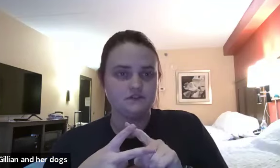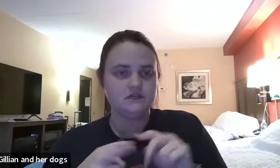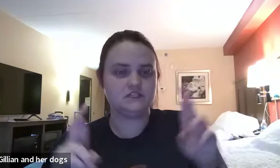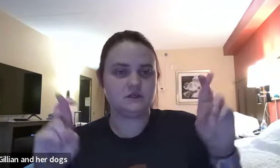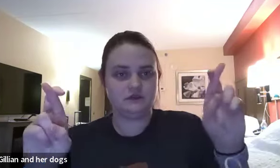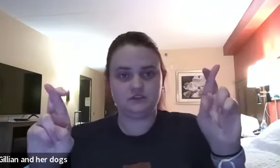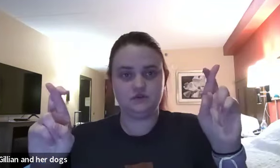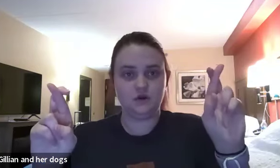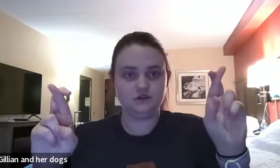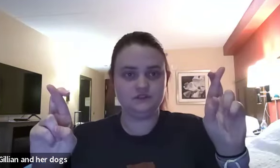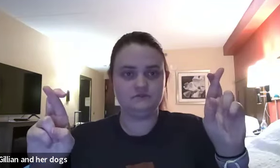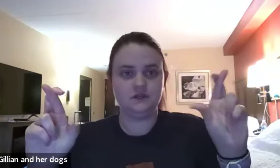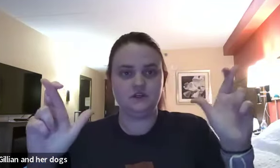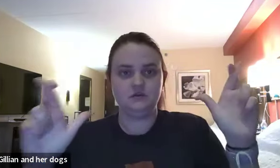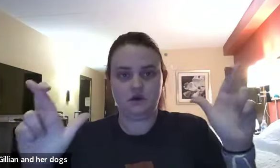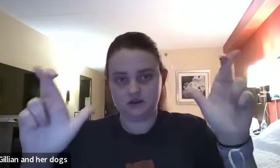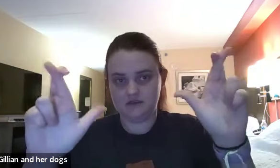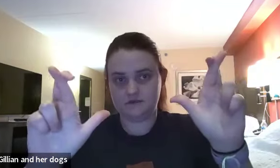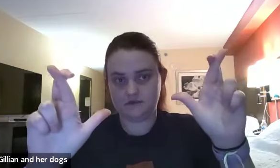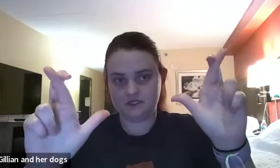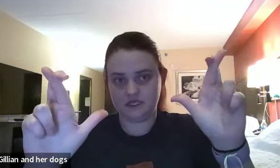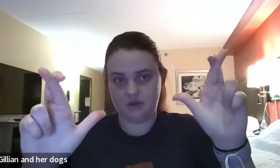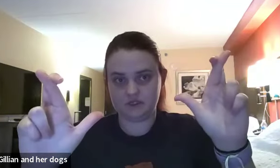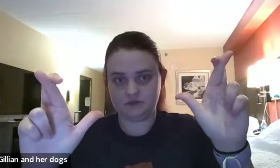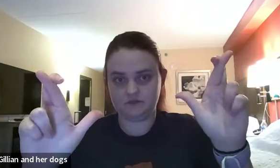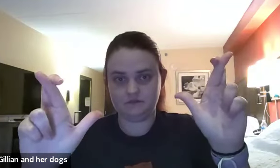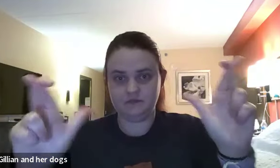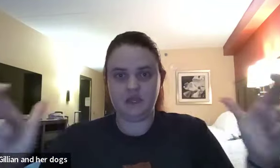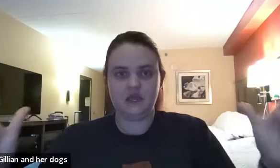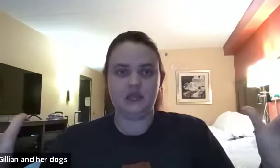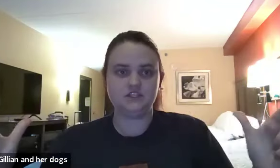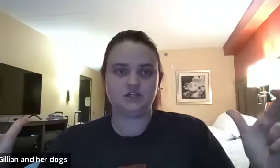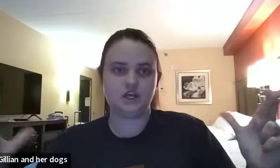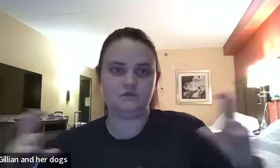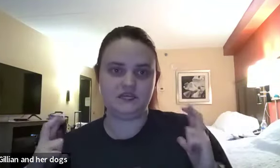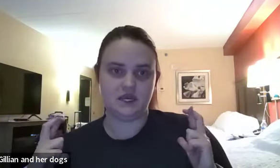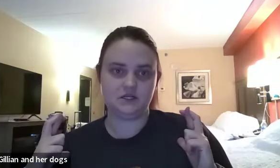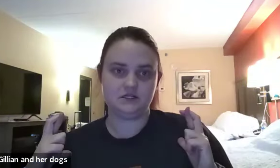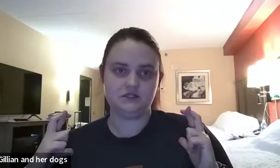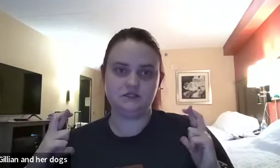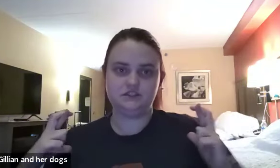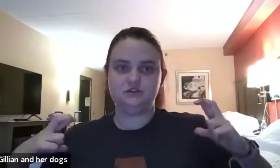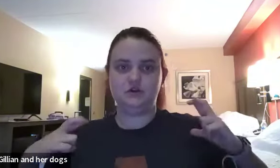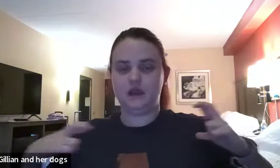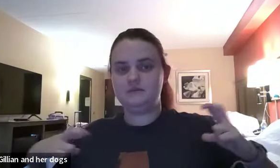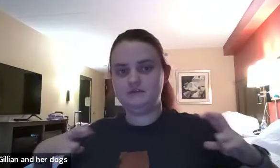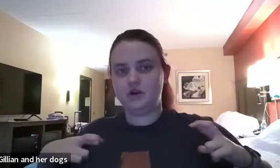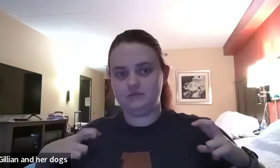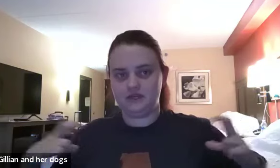one is going to be with 2 R's. You are going to have your thumb sticking out with this one, and you're going to go retired. So you go right above your armpits,